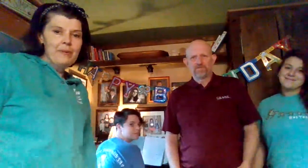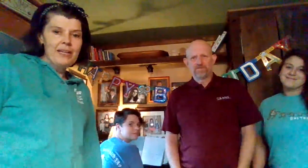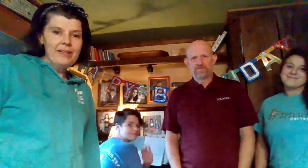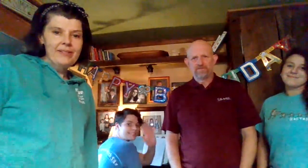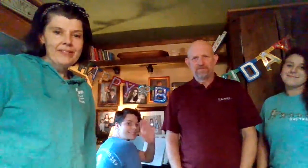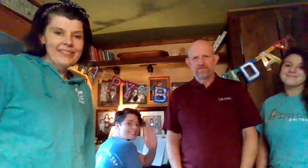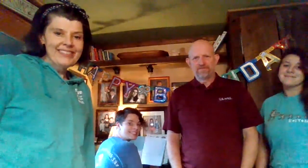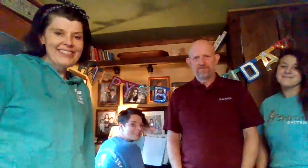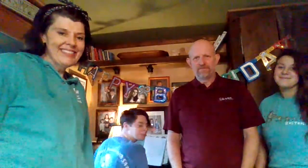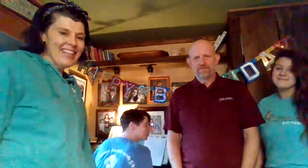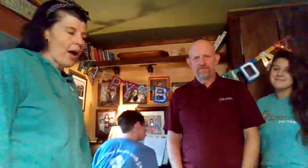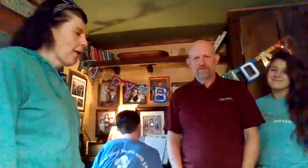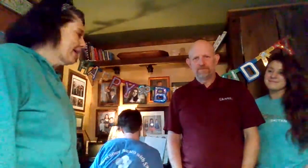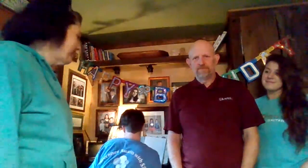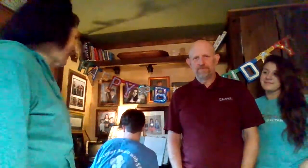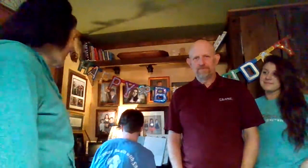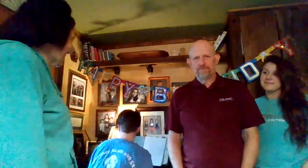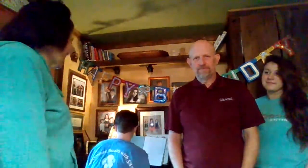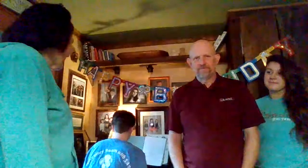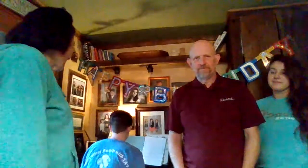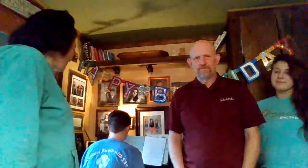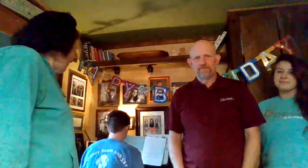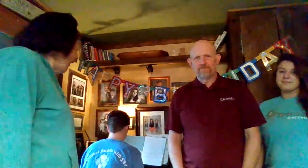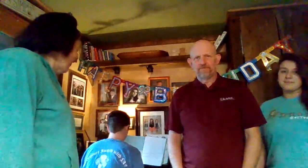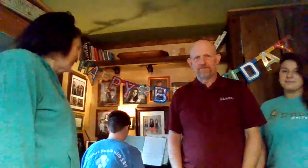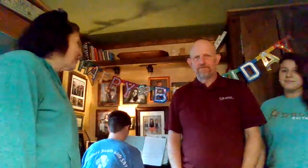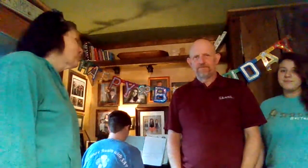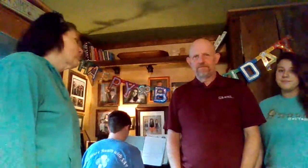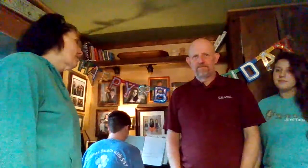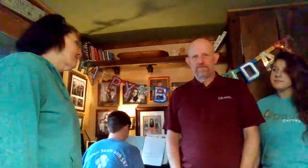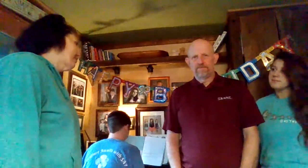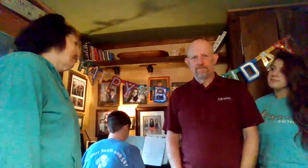piano. All right, Mad, go ahead.